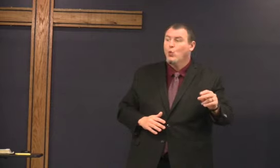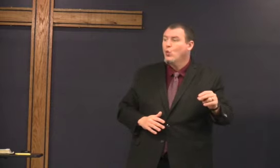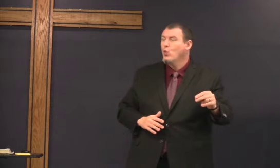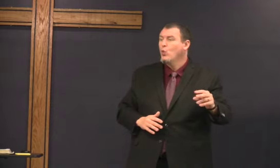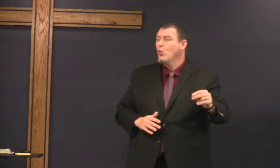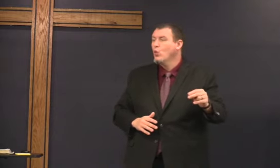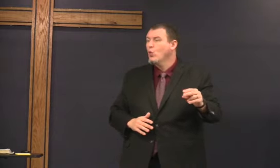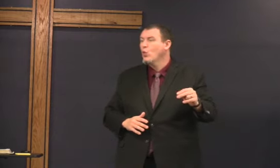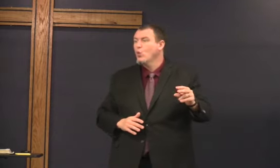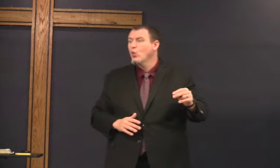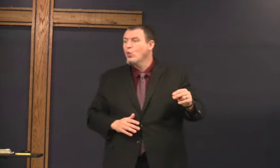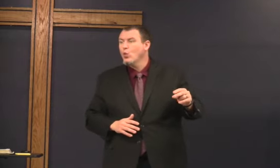No.